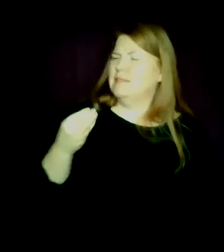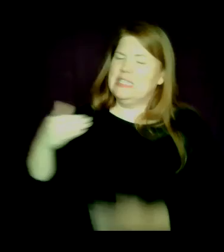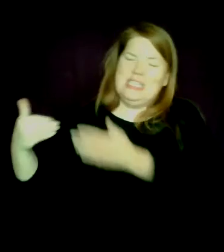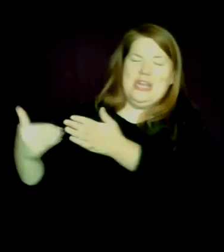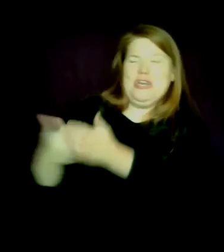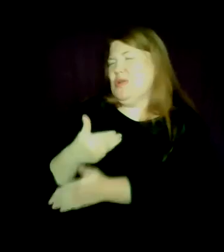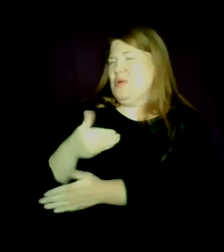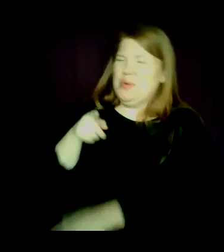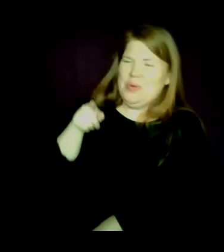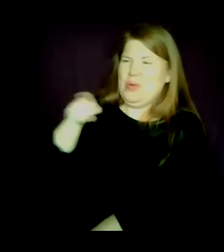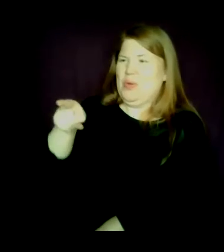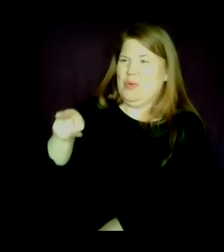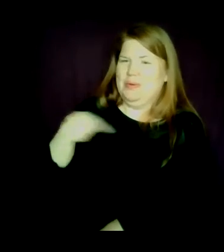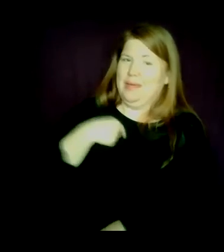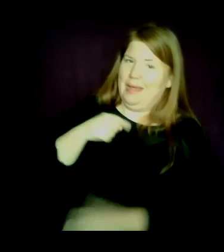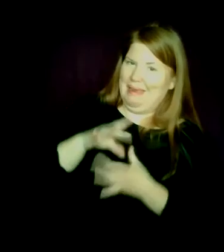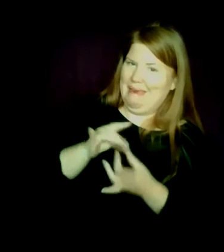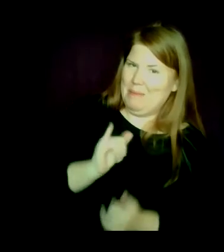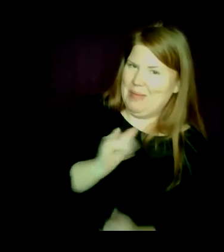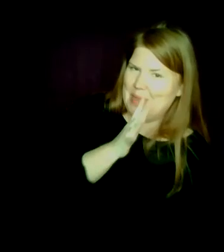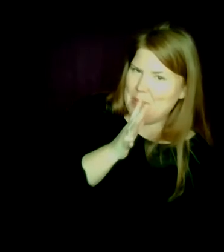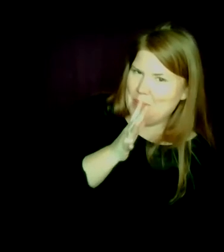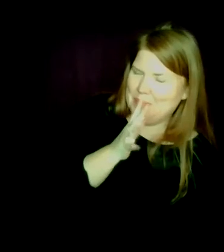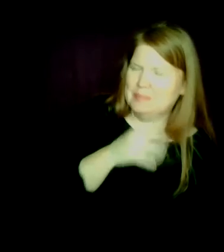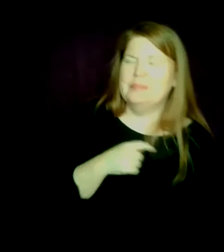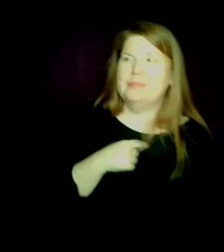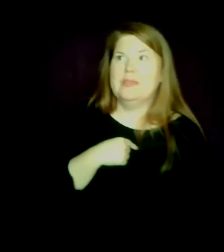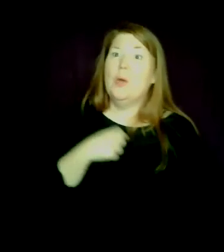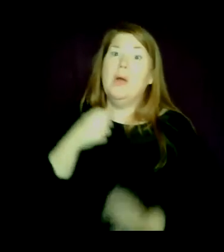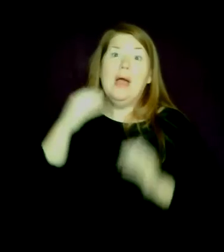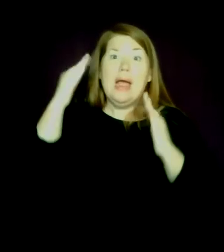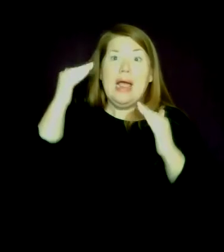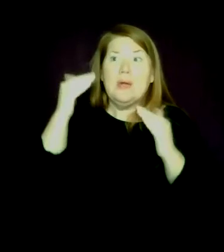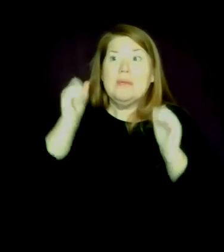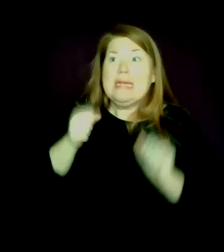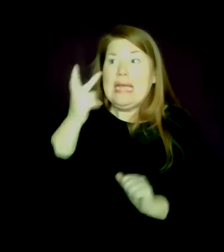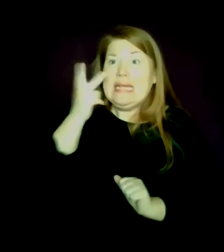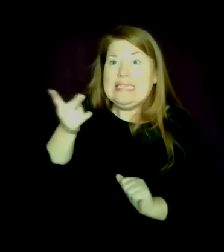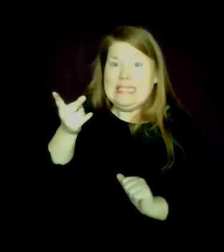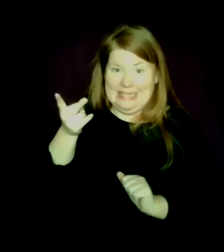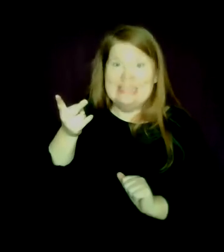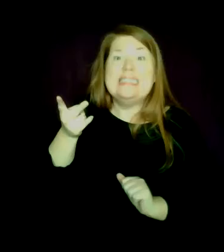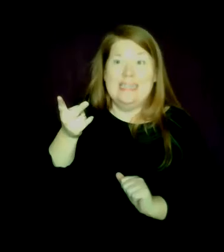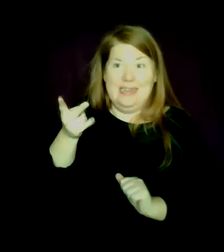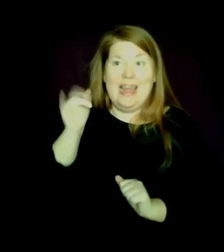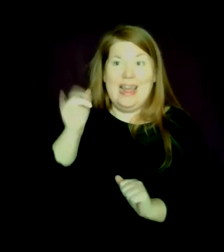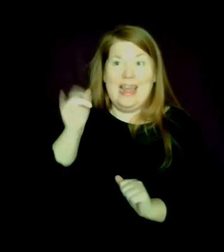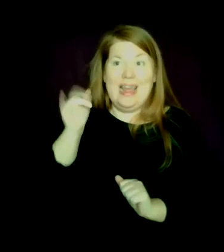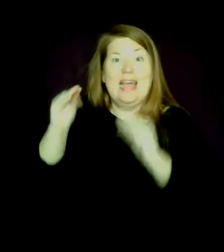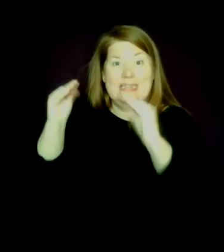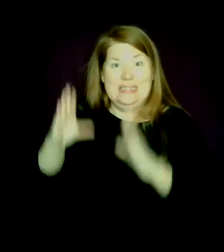just like Mama. I hope I get to be Miss Escobar in Miss Escobar's class when I start 3rd grade.